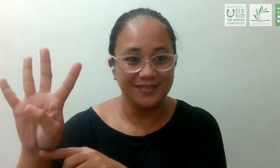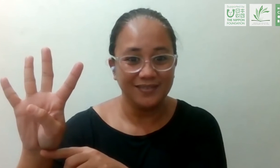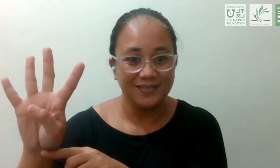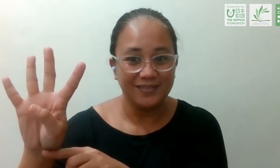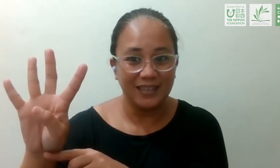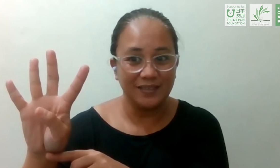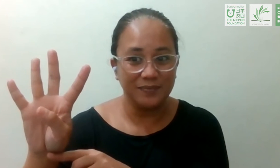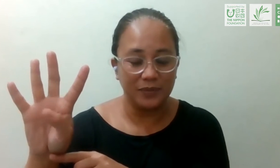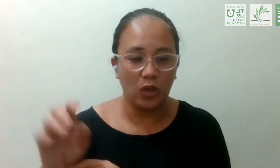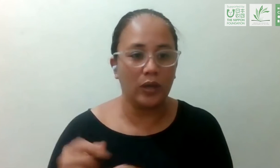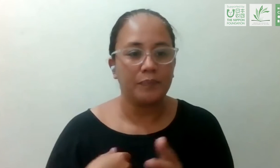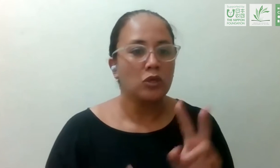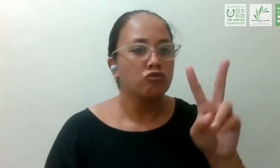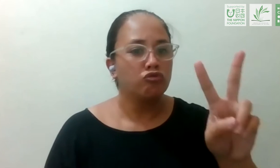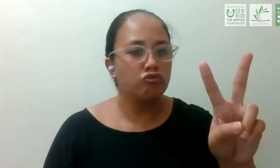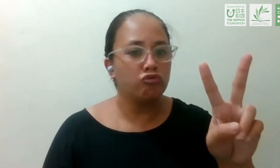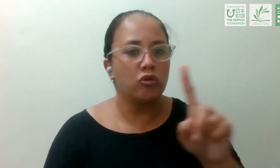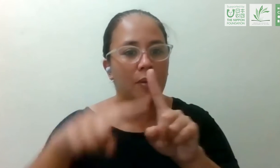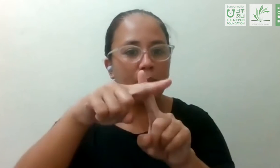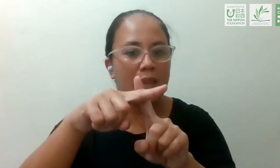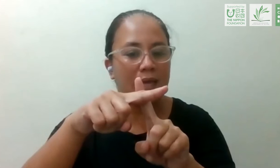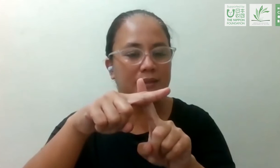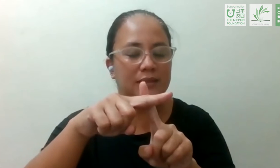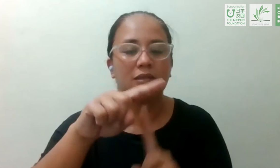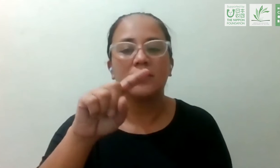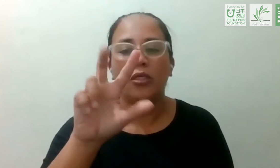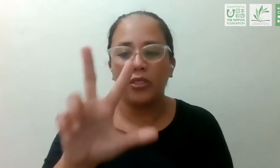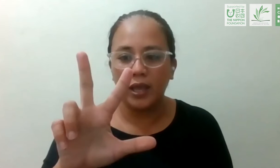or let's say 2 plus 3 equals 5,